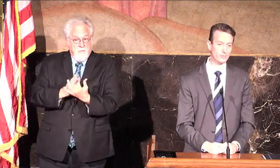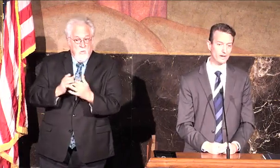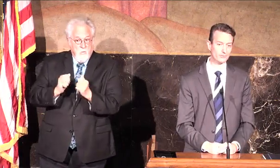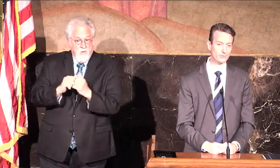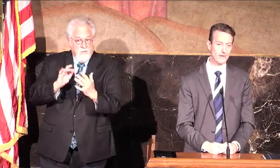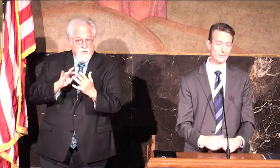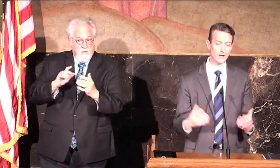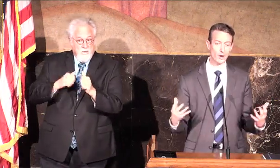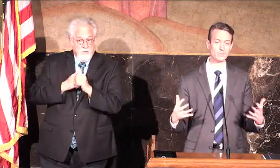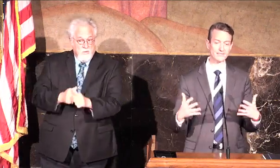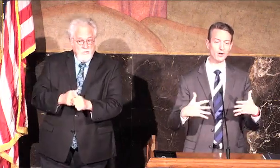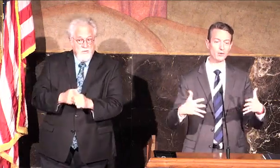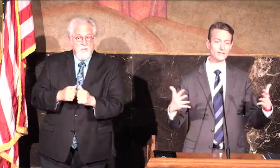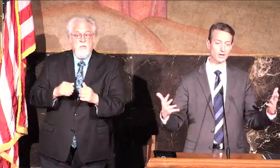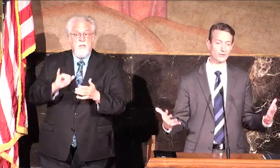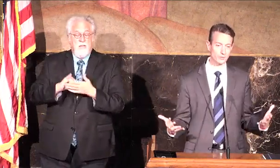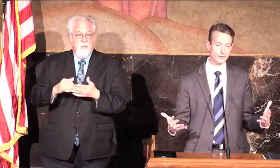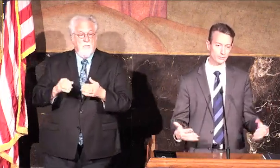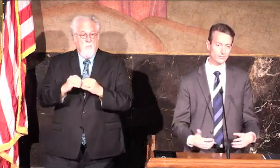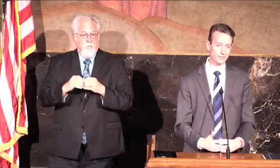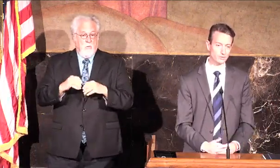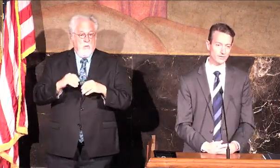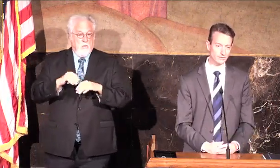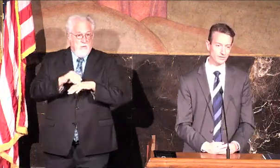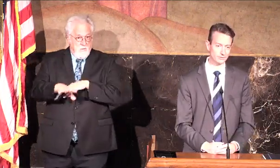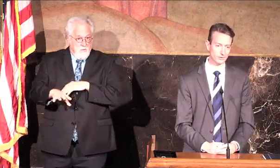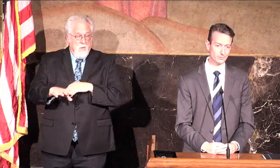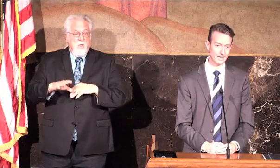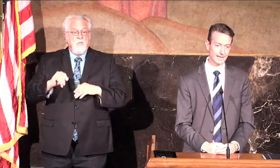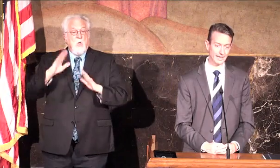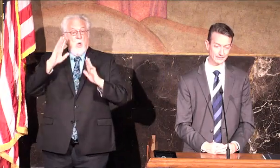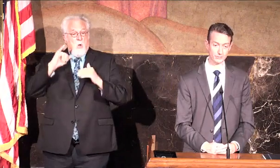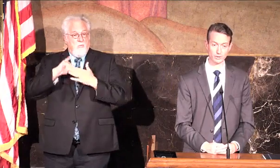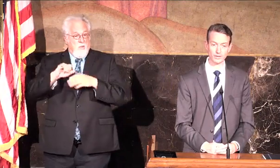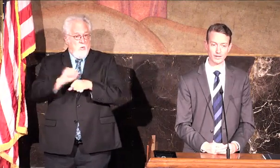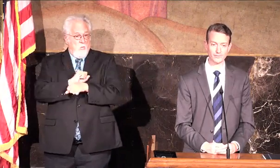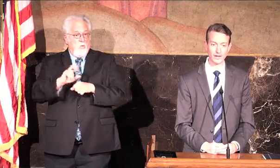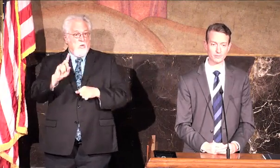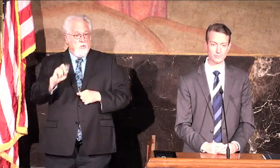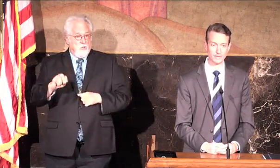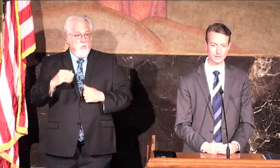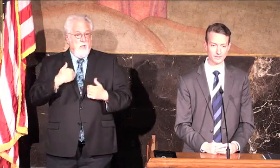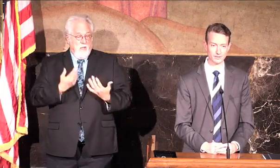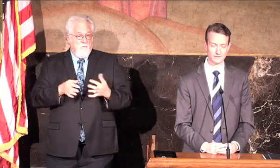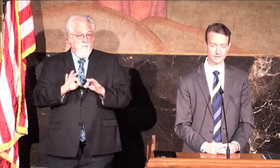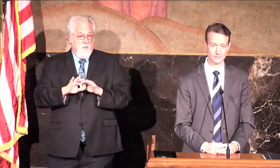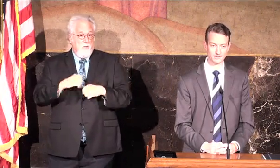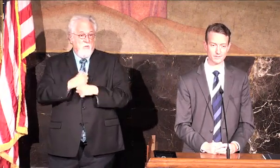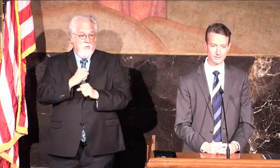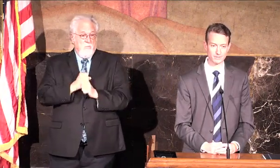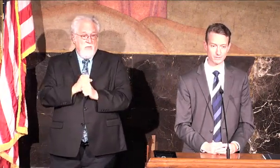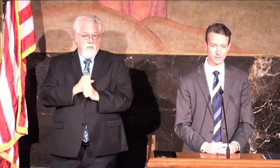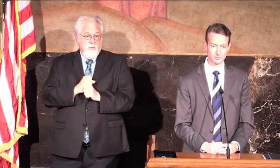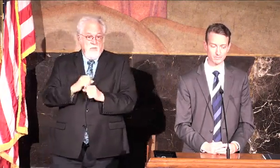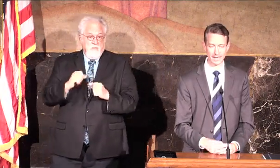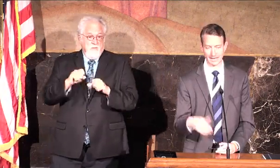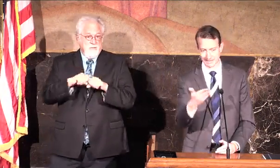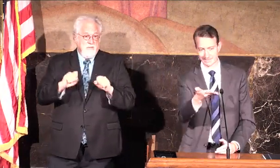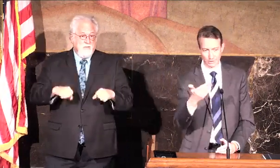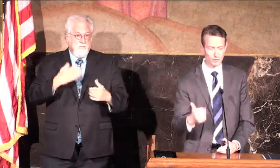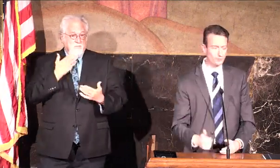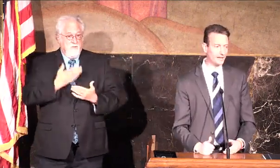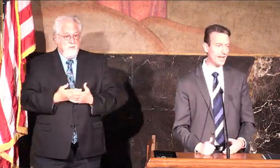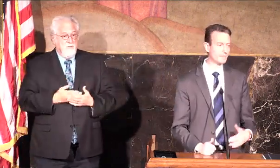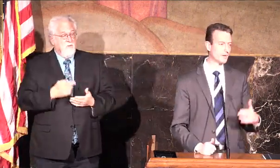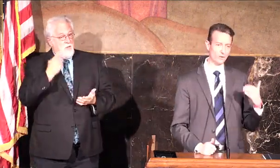even more impactful. My hope is that all this other work that we've been doing in the interim has a real value in making the system as effective as possible. And